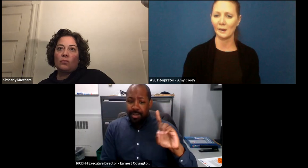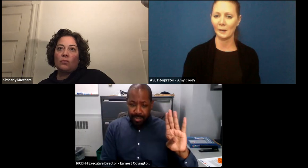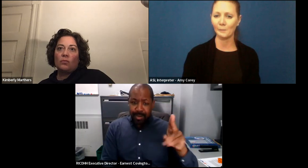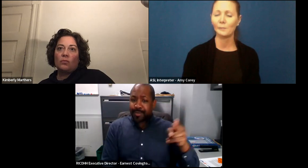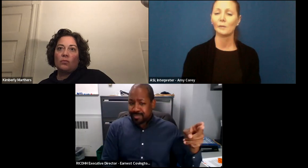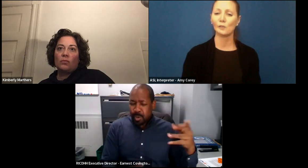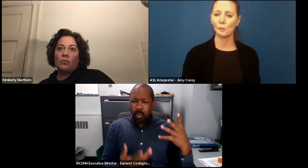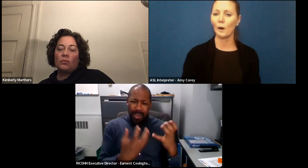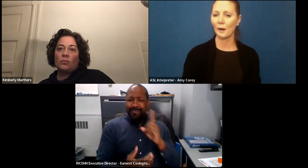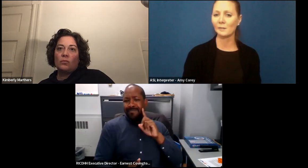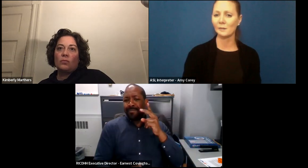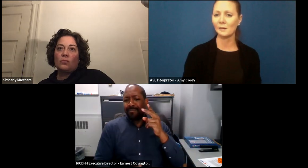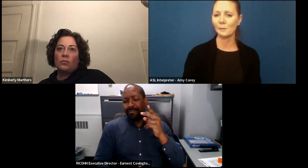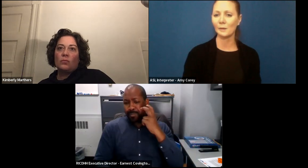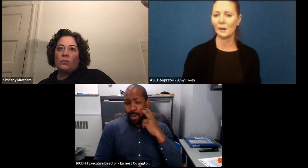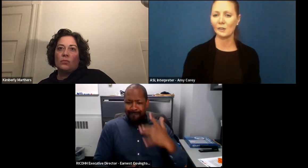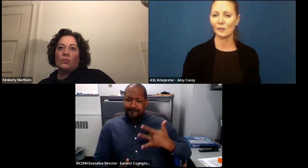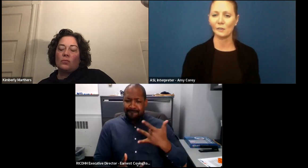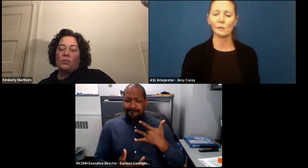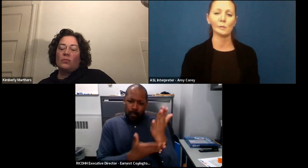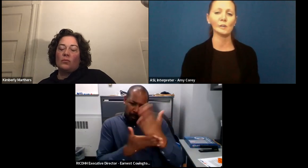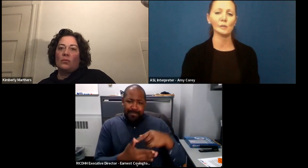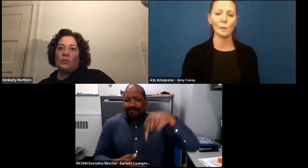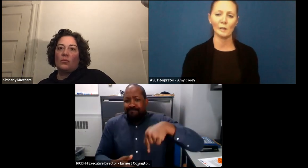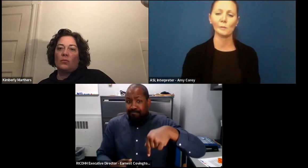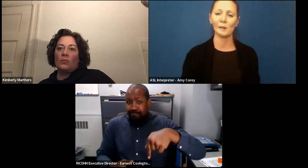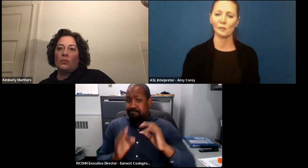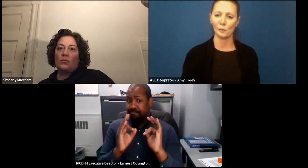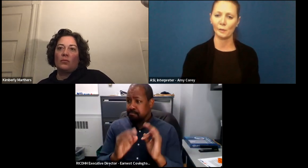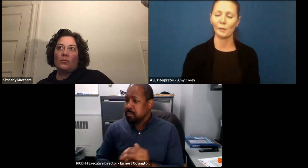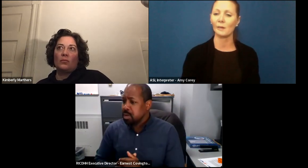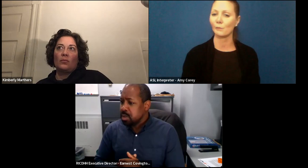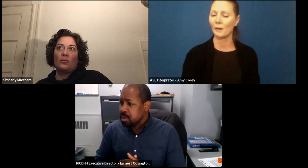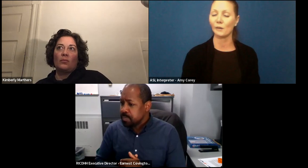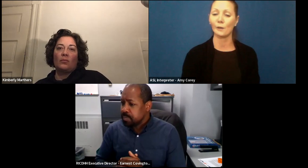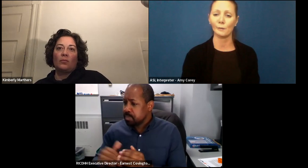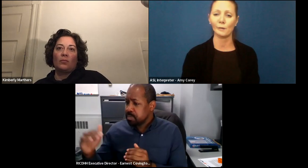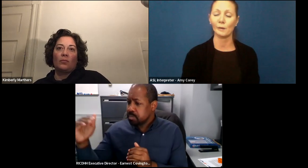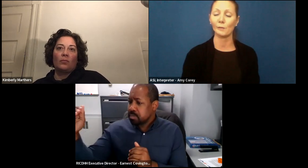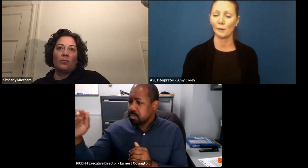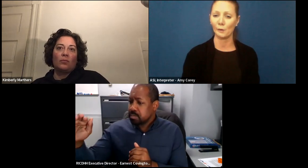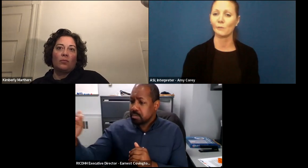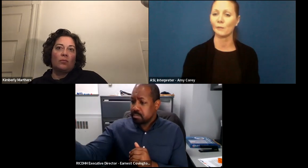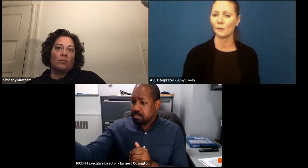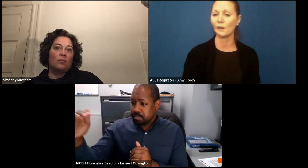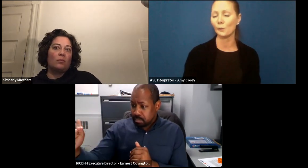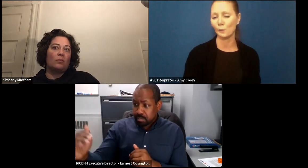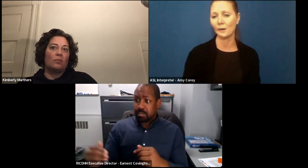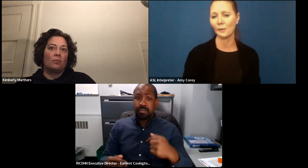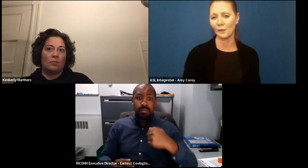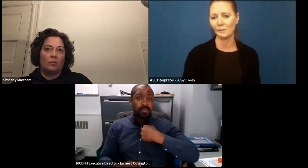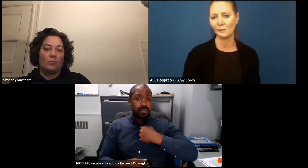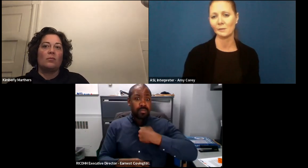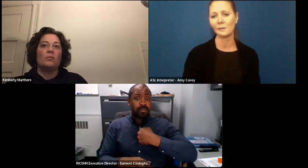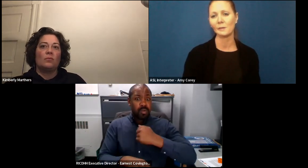that name to RICDBHH because we do want to make sure that the deaf, blind, and hard of hearing feel included